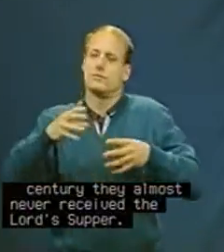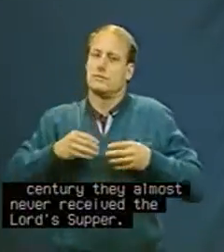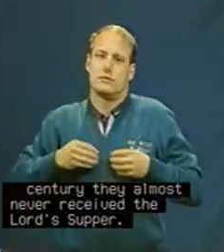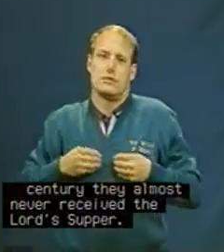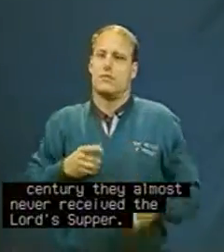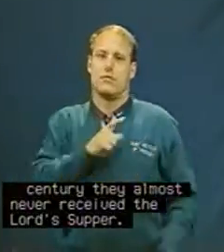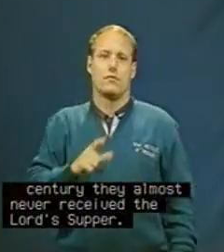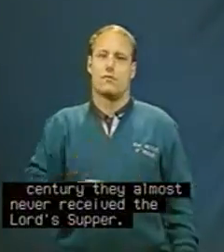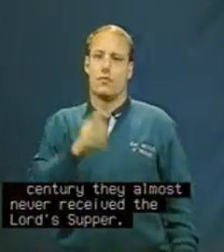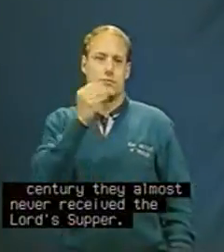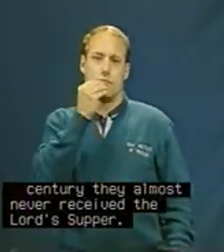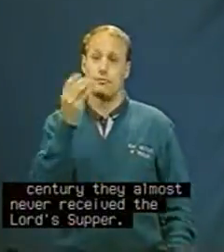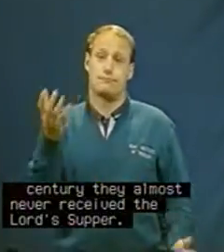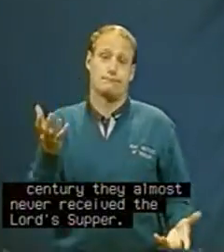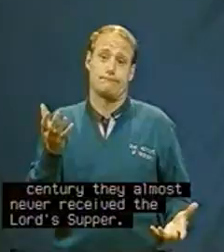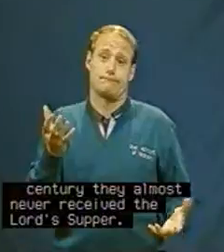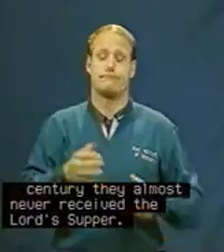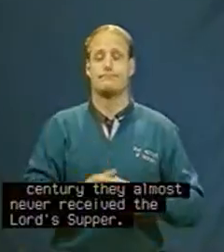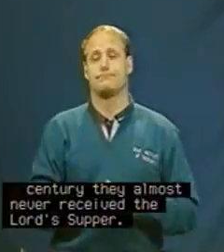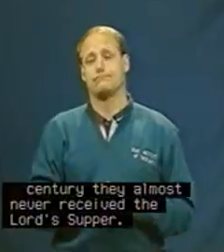century, they almost never received the Lord's Supper.